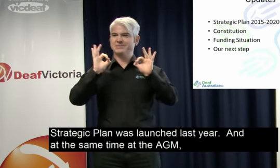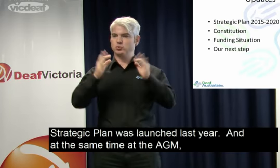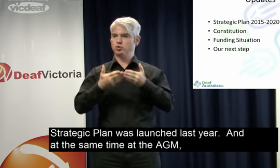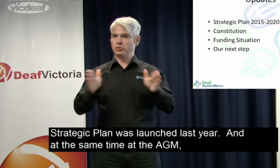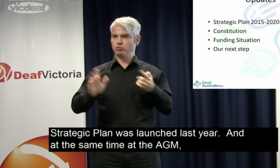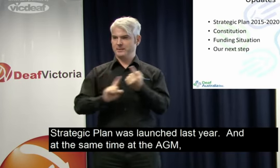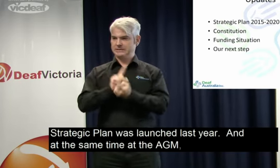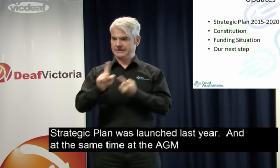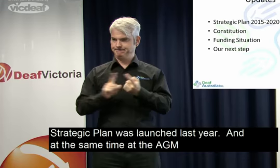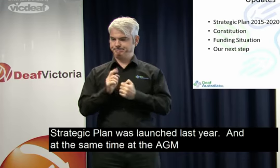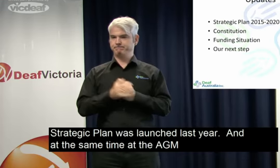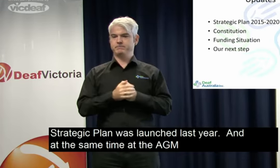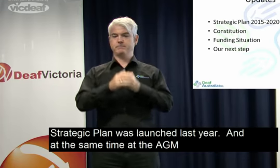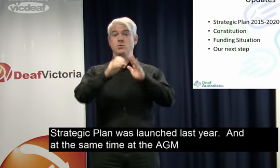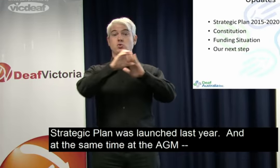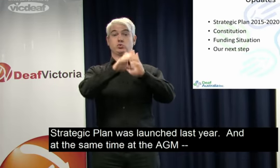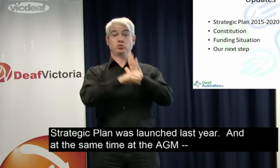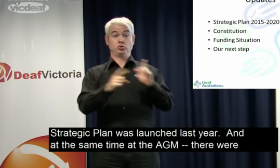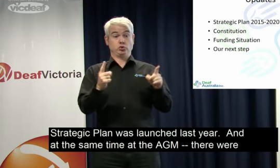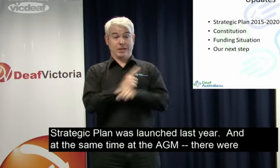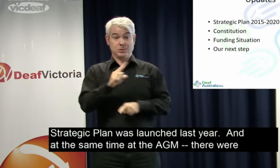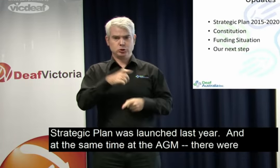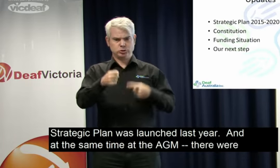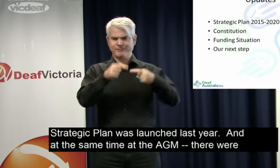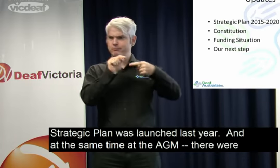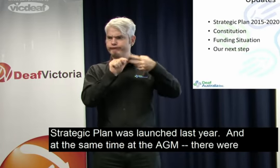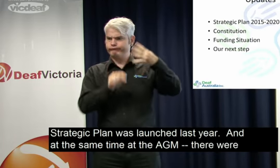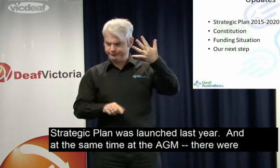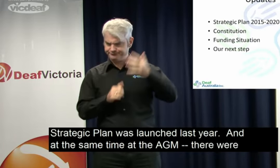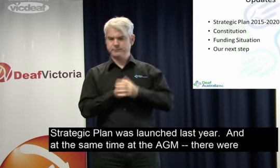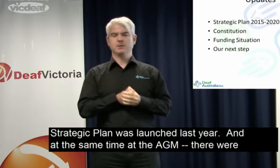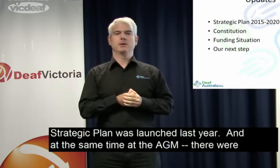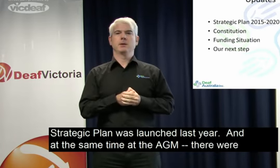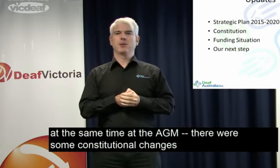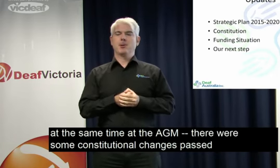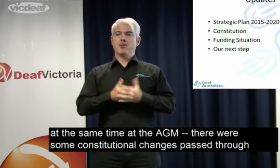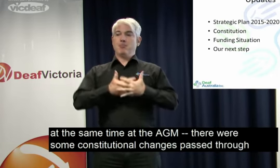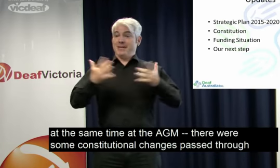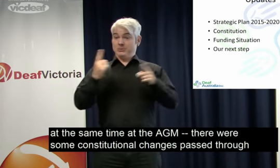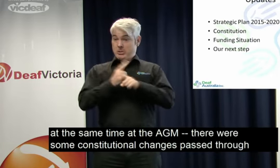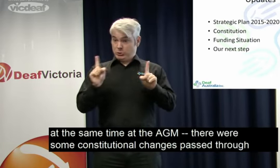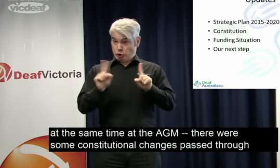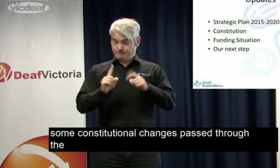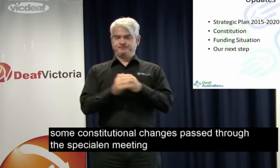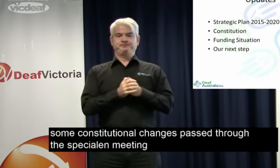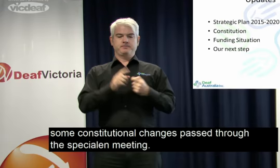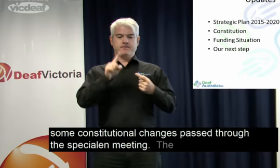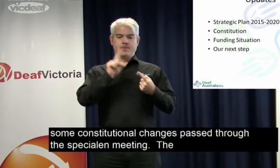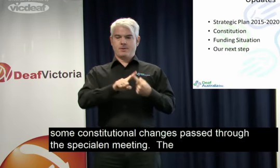through the special general meeting that we held. The changes in the constitution were outlined, and the biggest